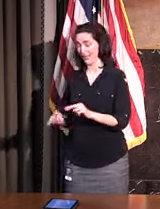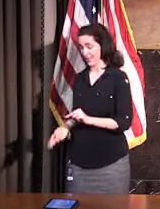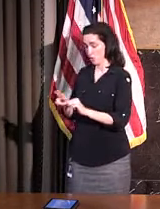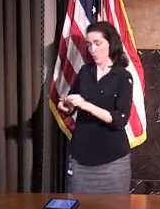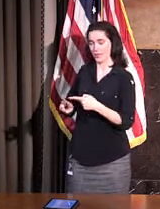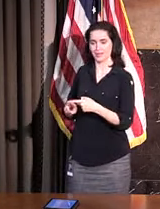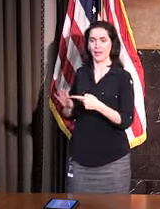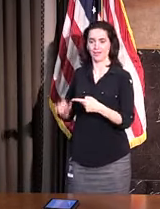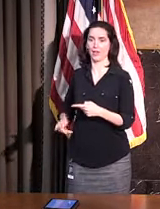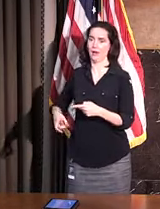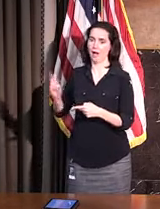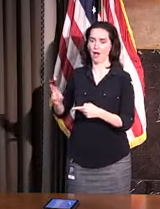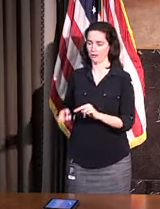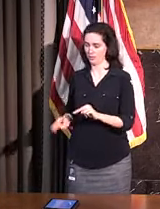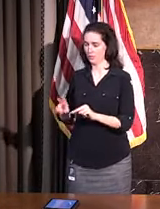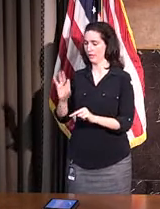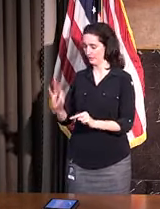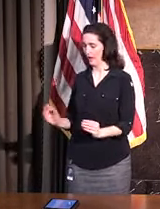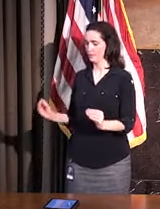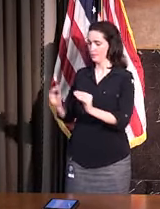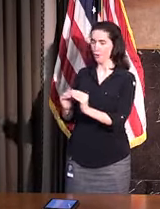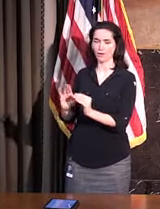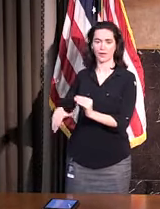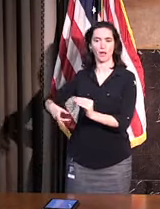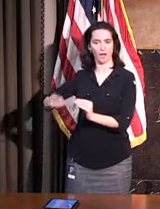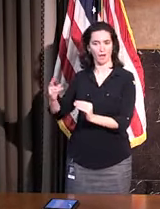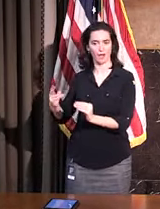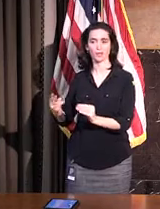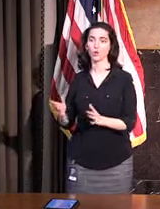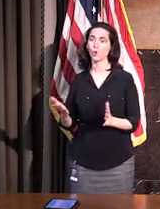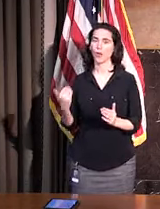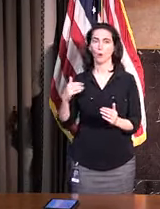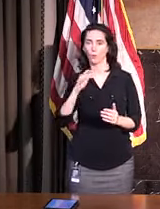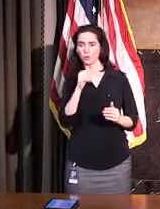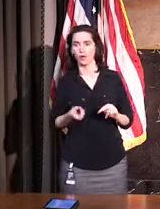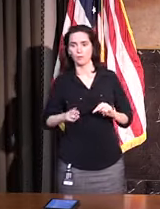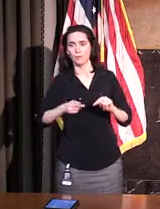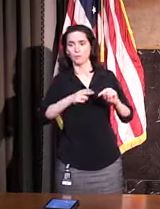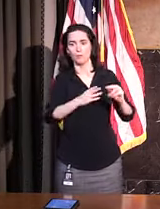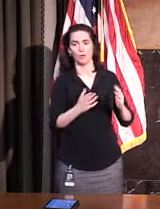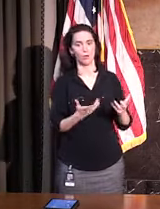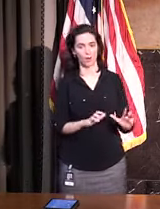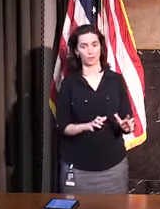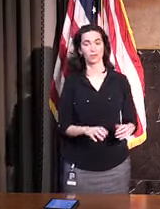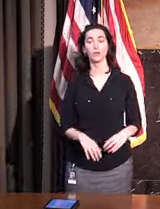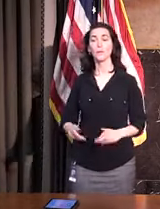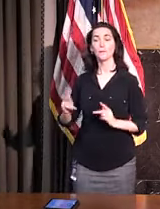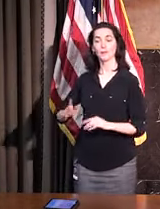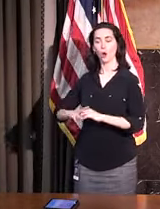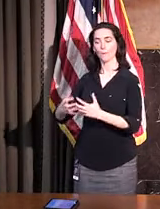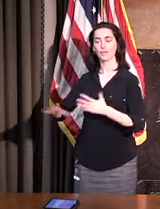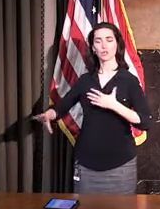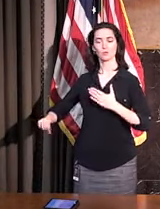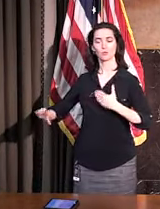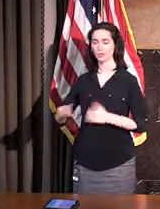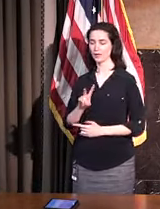We hope that does not begin a trend. Ventilated patients are flat at 75.